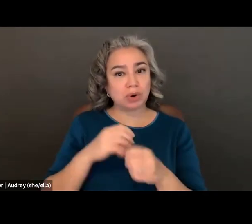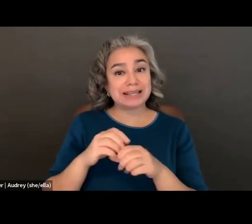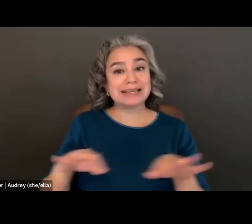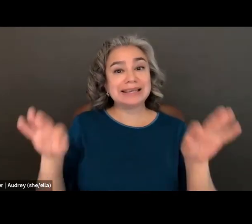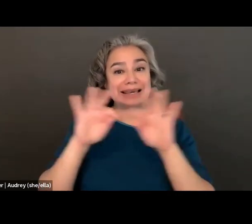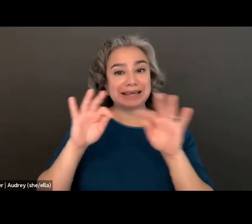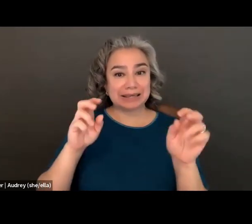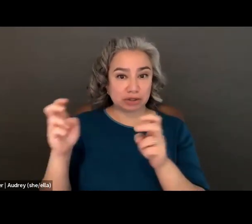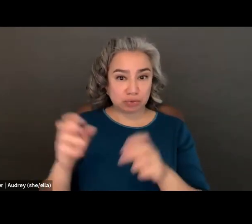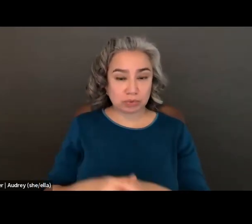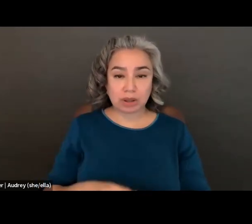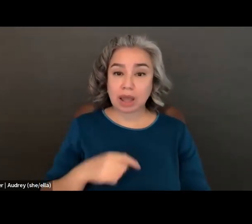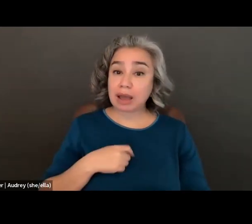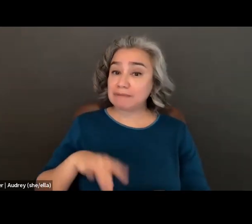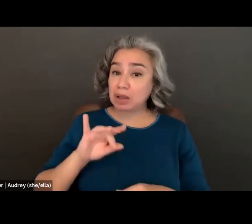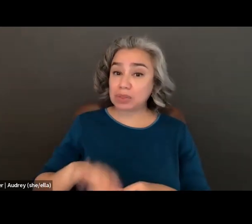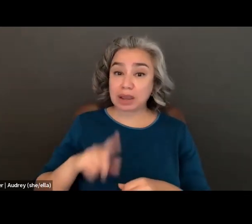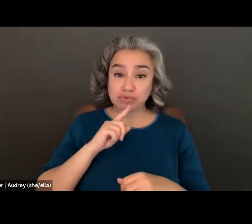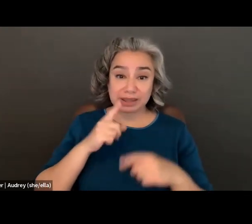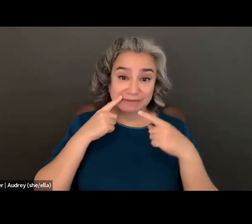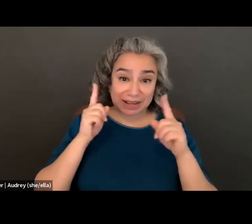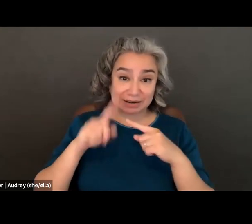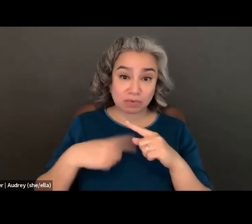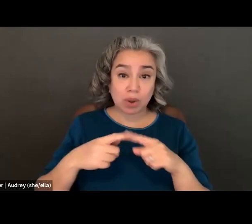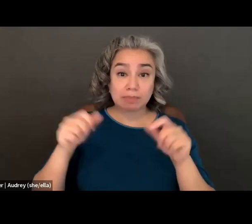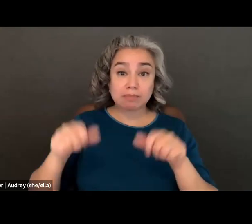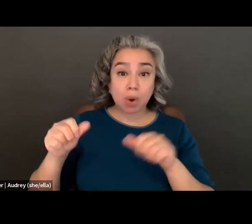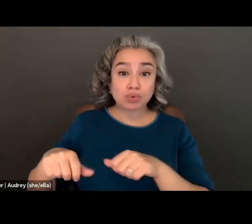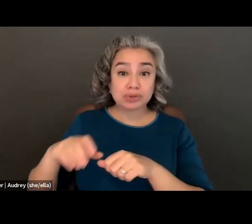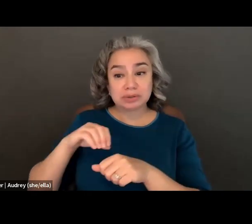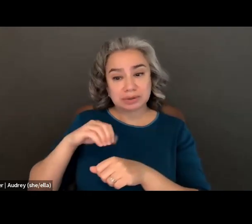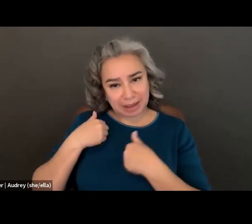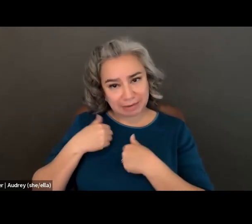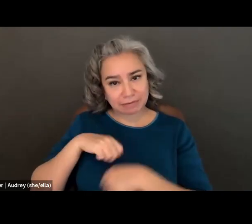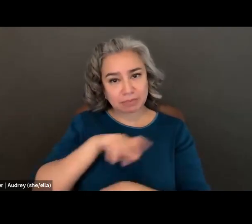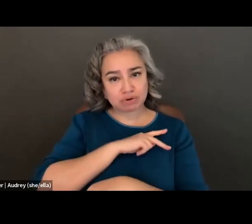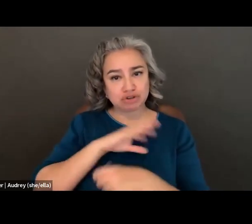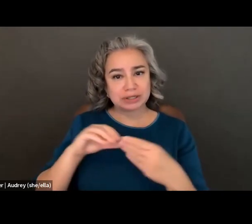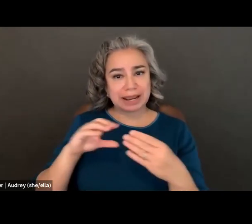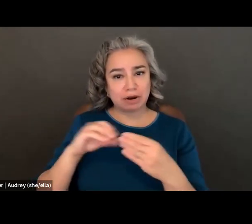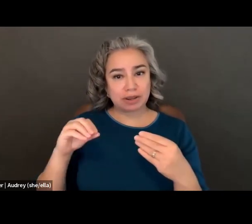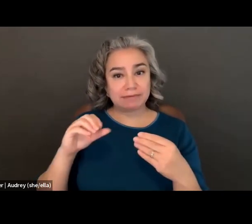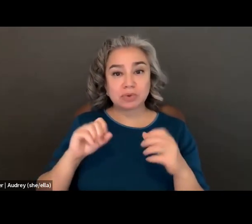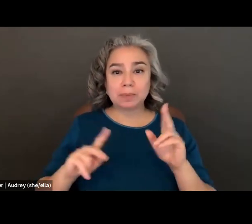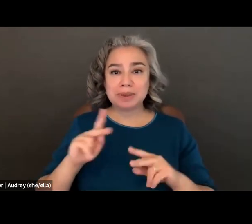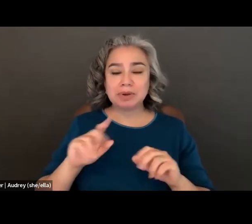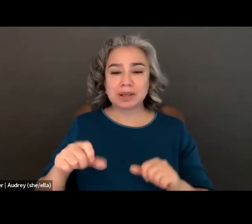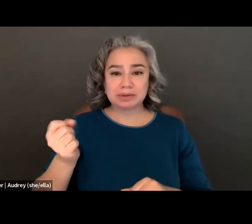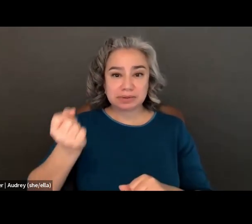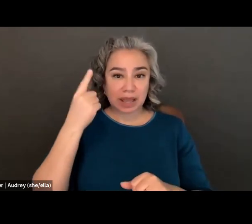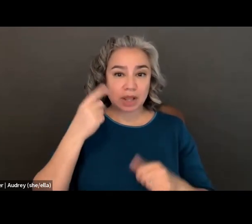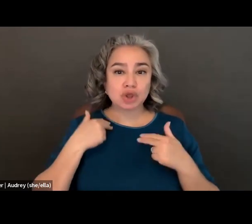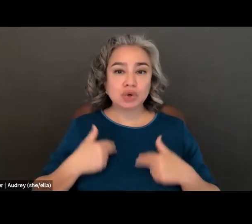issues. I've found that it is really effective when posts are rooted in some personal narrative or story, so that people can understand